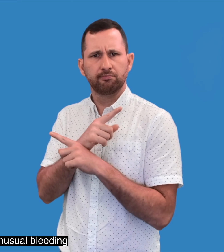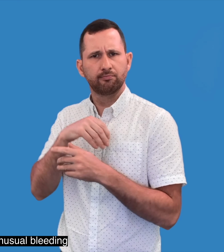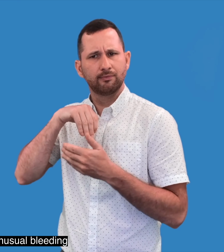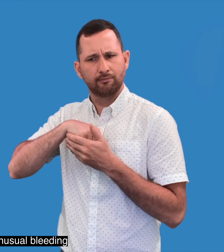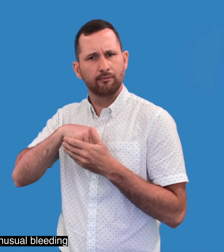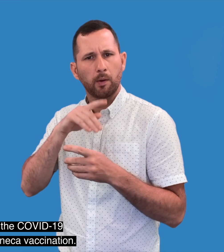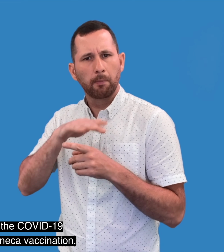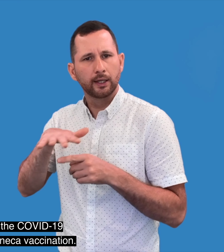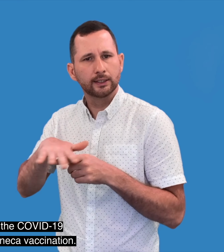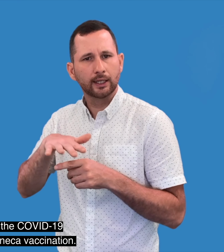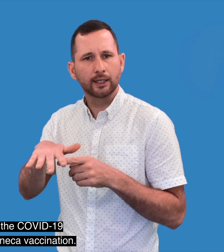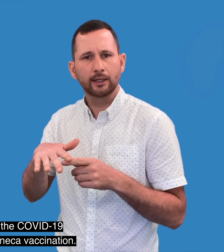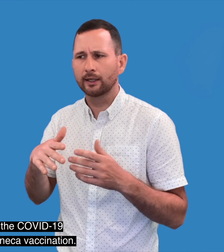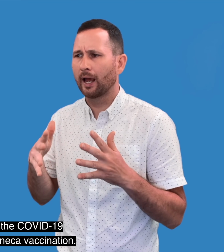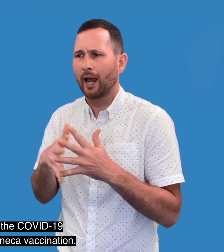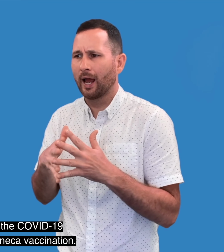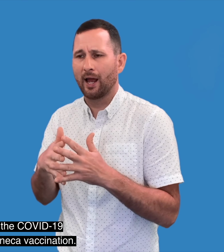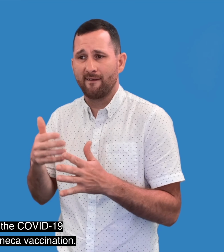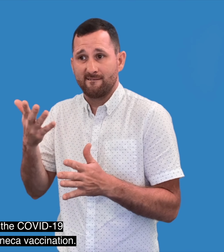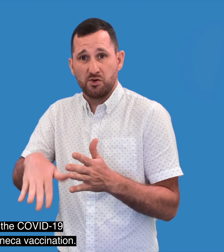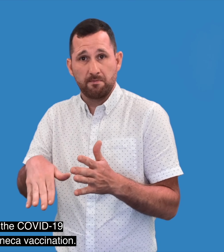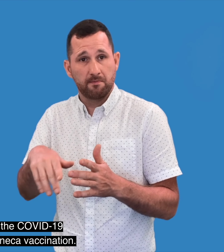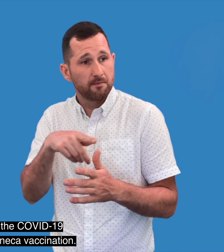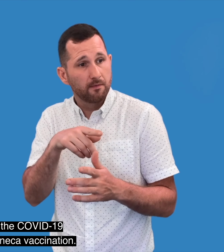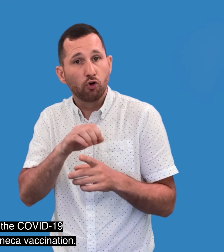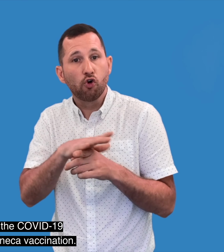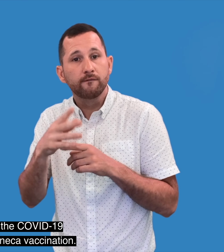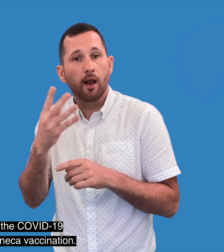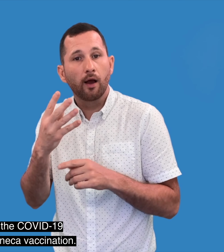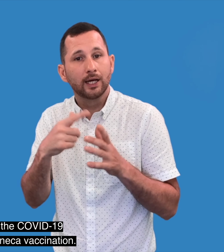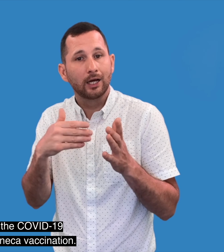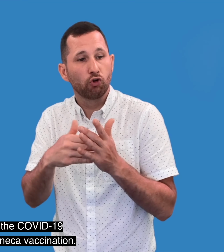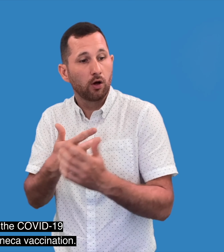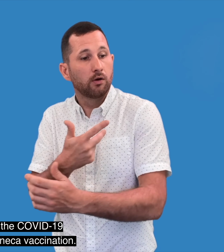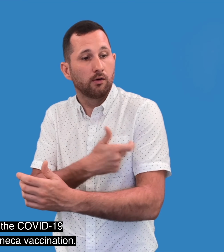bleeding after the COVID-19 Astrazeneca vaccination.